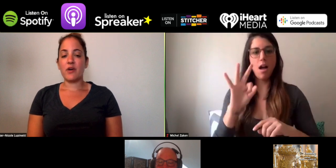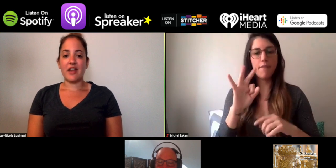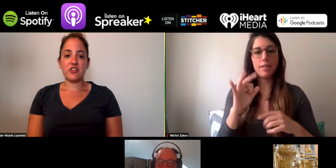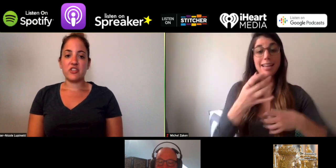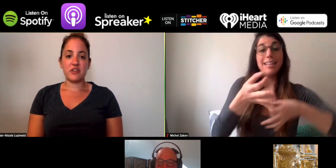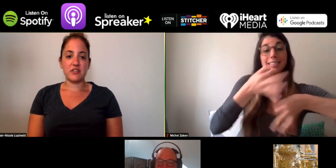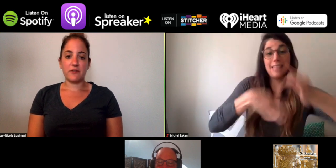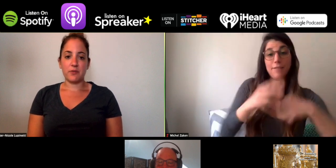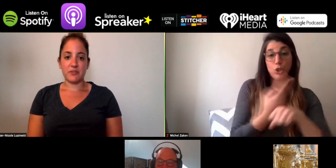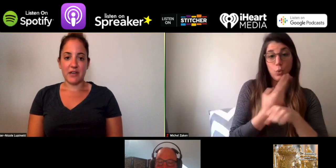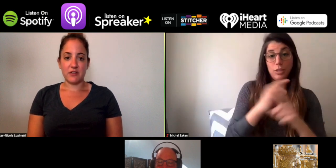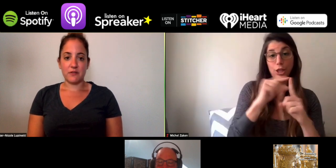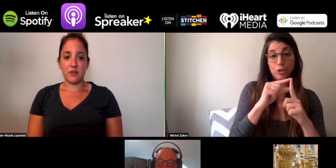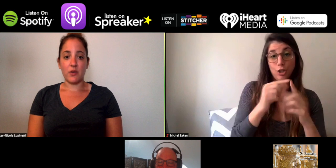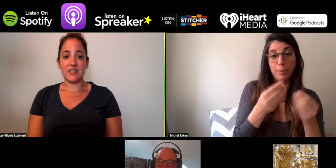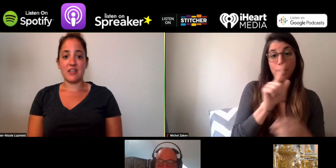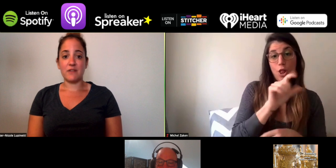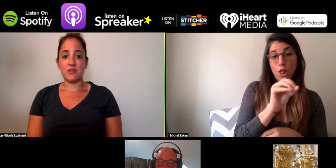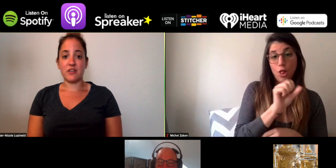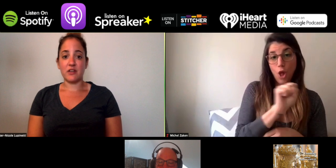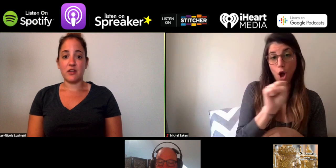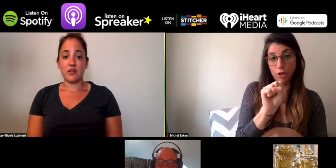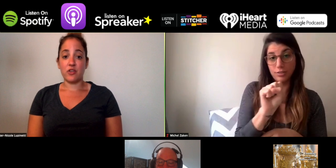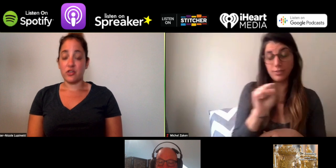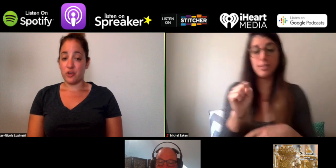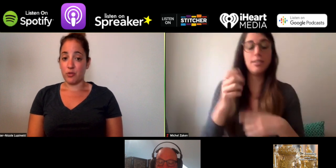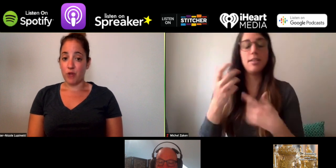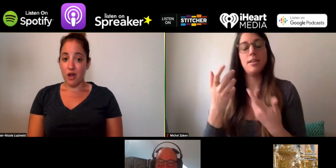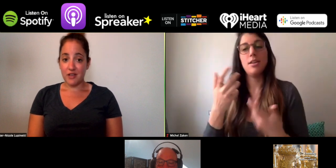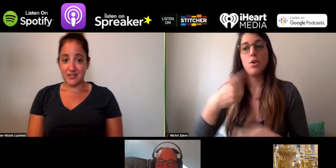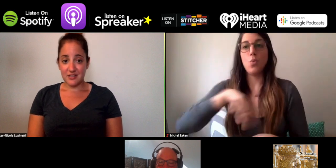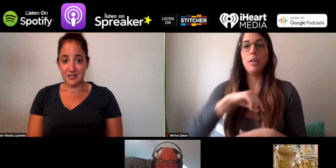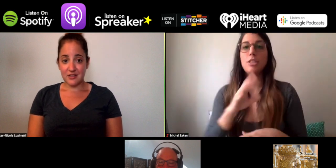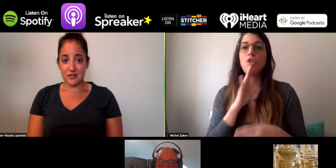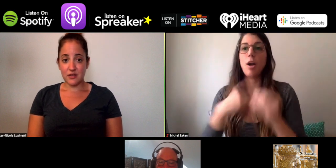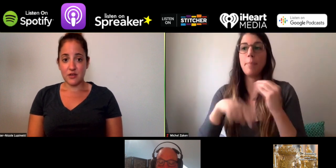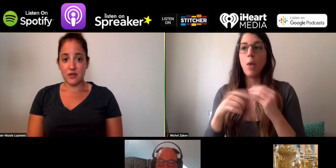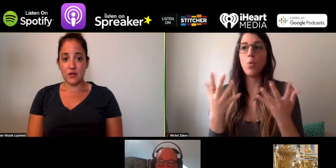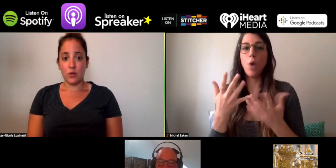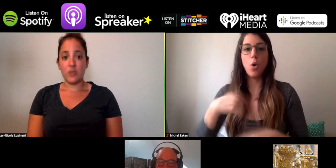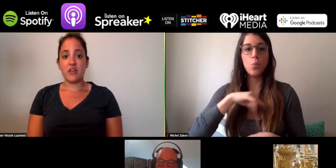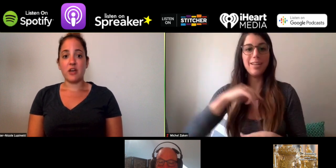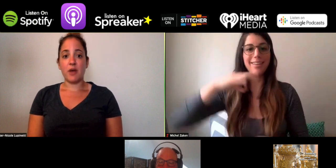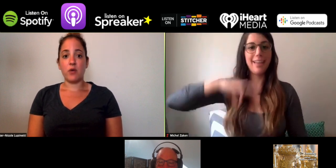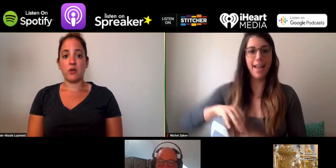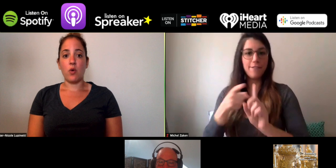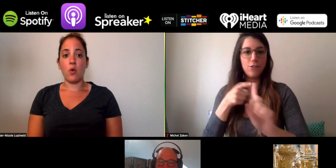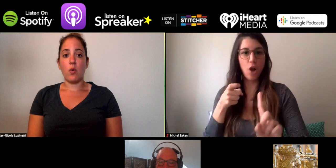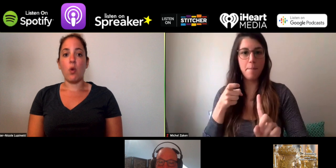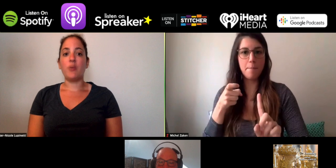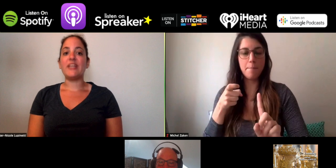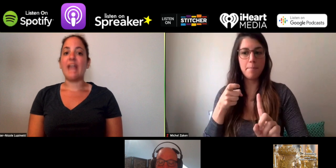So again, it's just a different perspective. So instead of using the term loss, we talk about, you